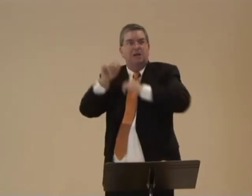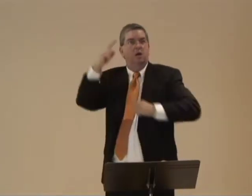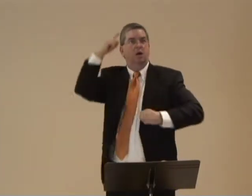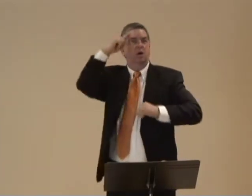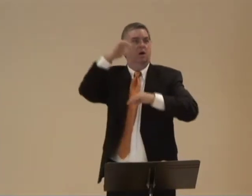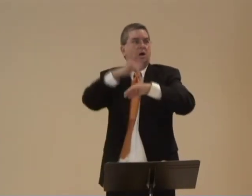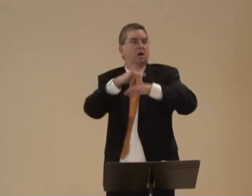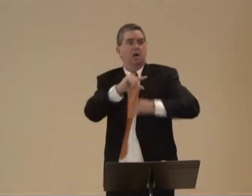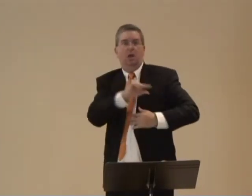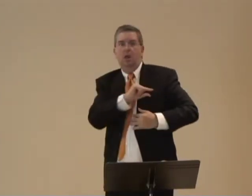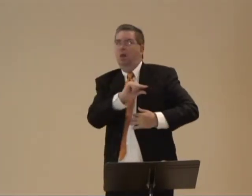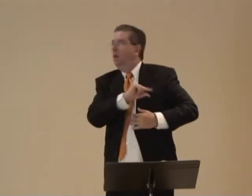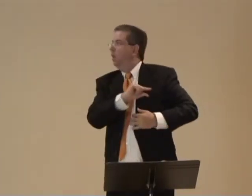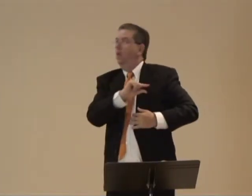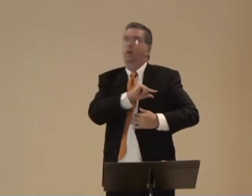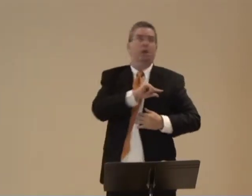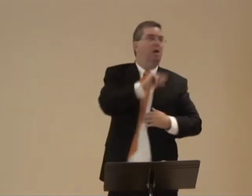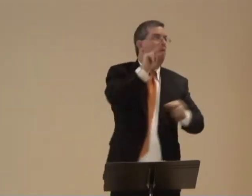murder somebody and you go and you hide,